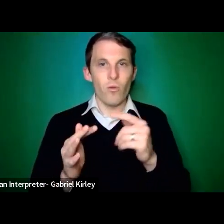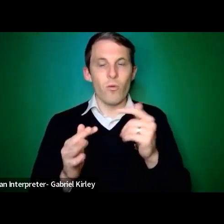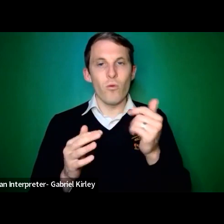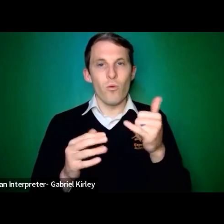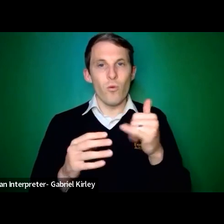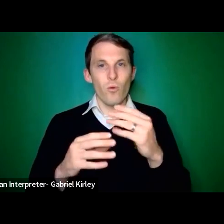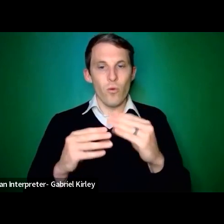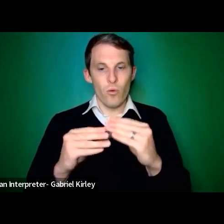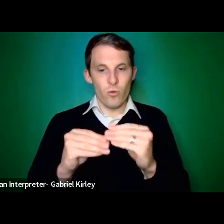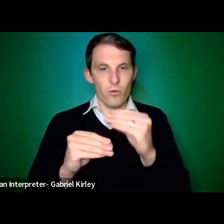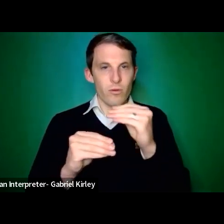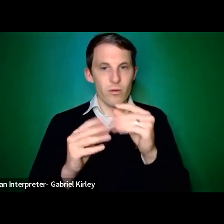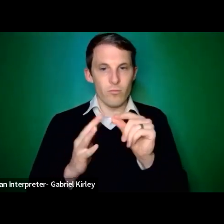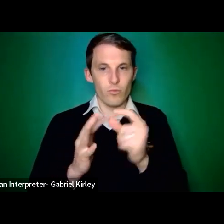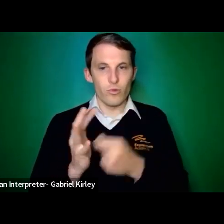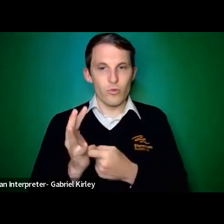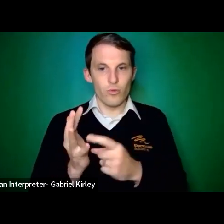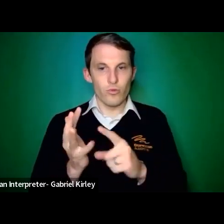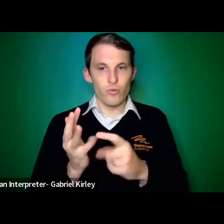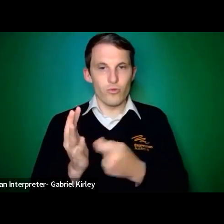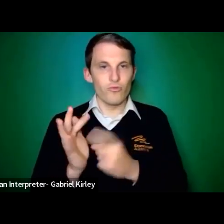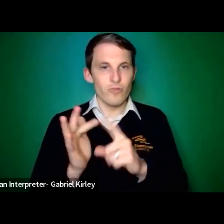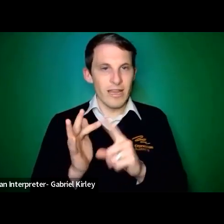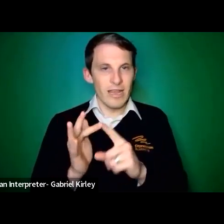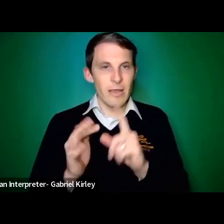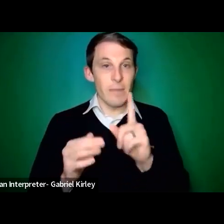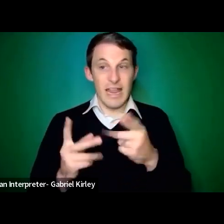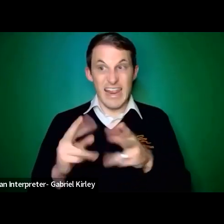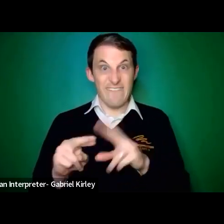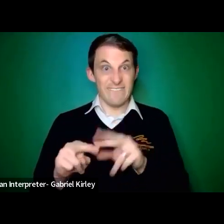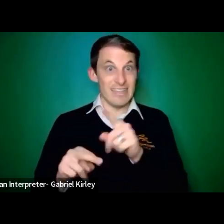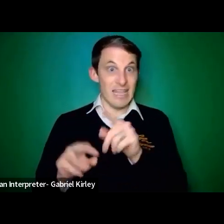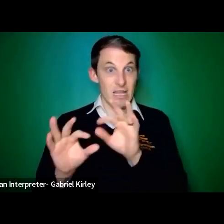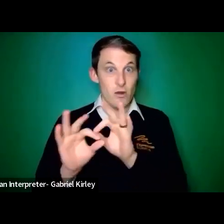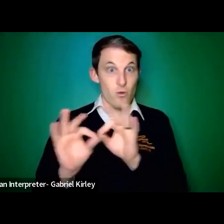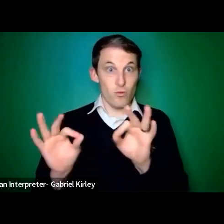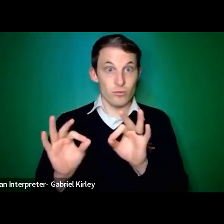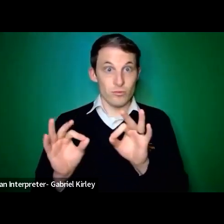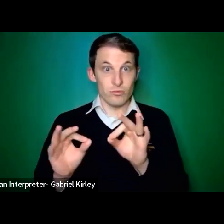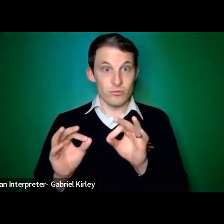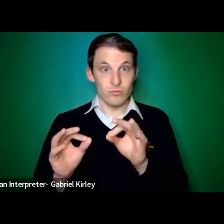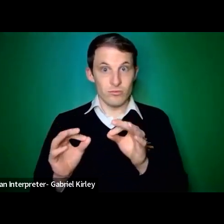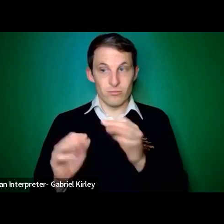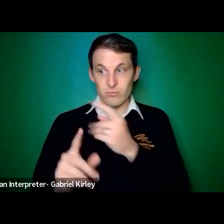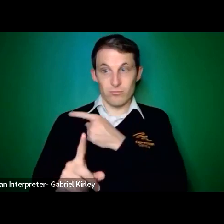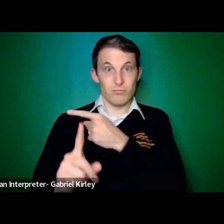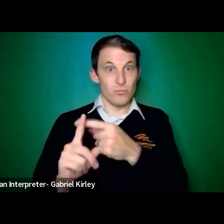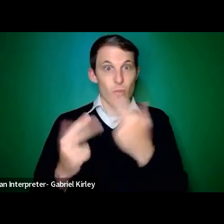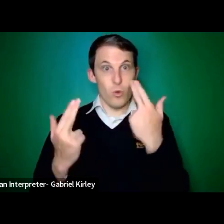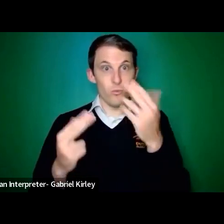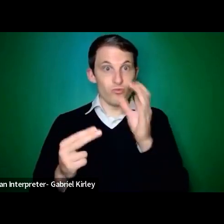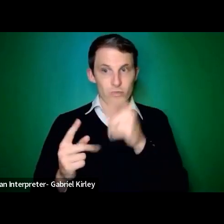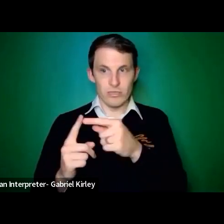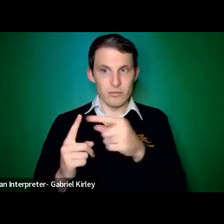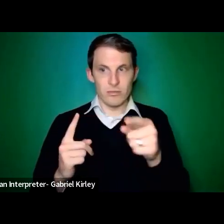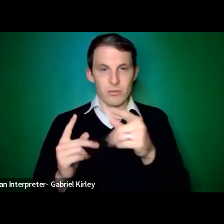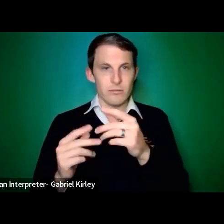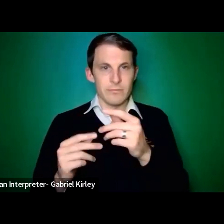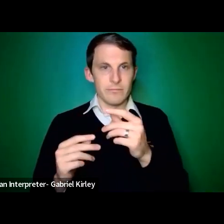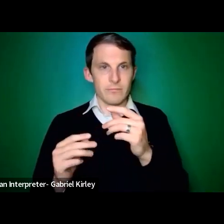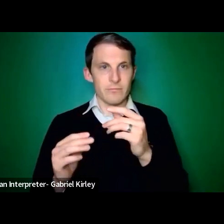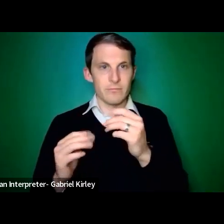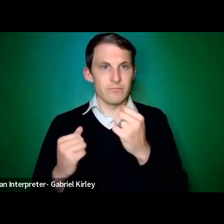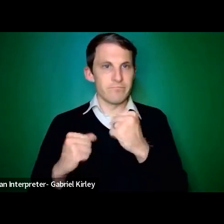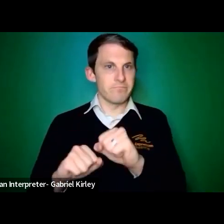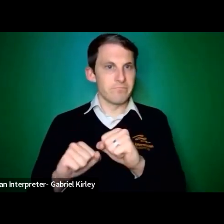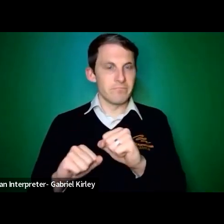quite handy, particularly for the smaller kids. But if they're not taking their usual amount of fluids and they're starting to have decreased urine output, so they're not